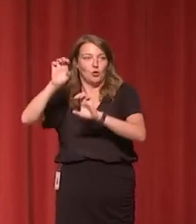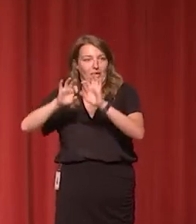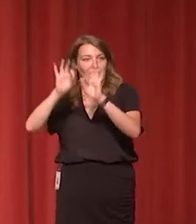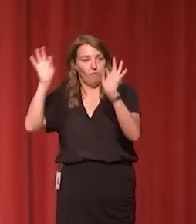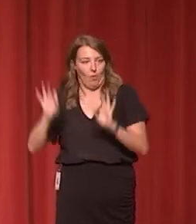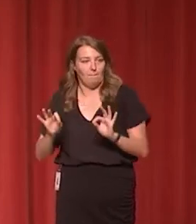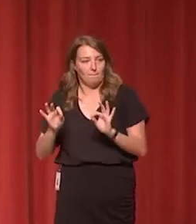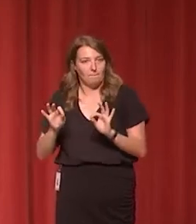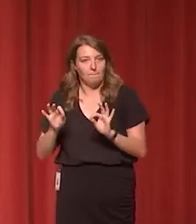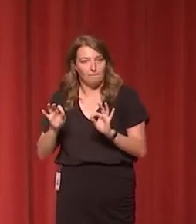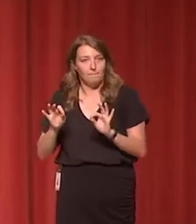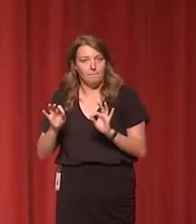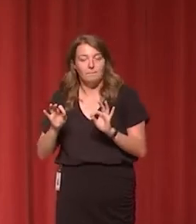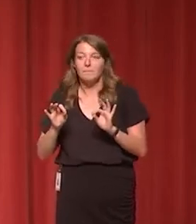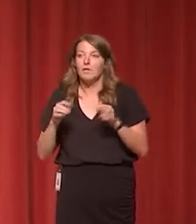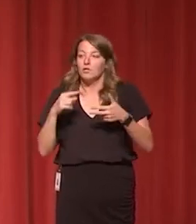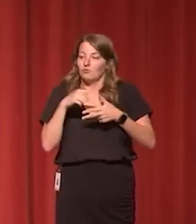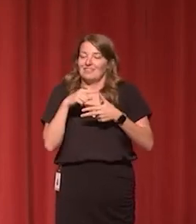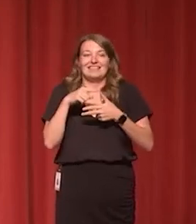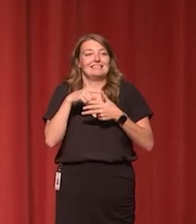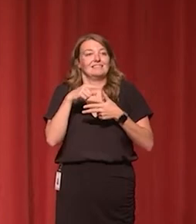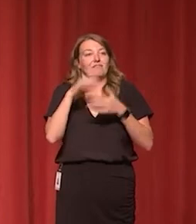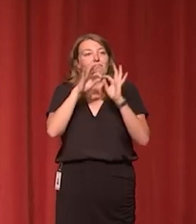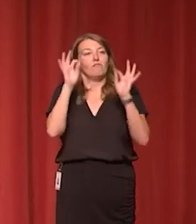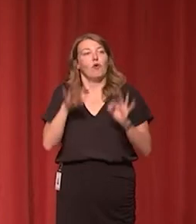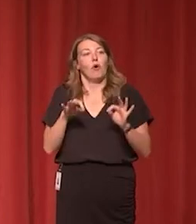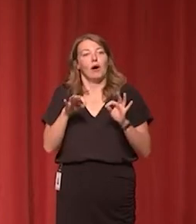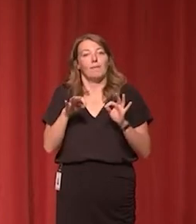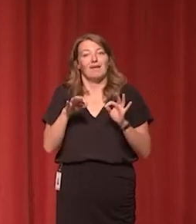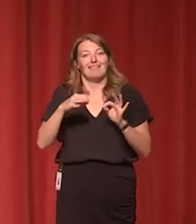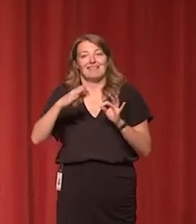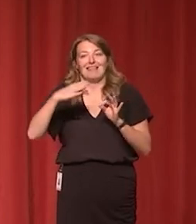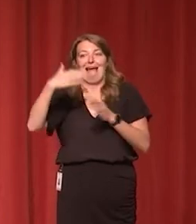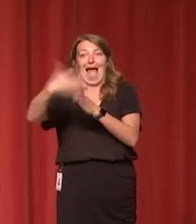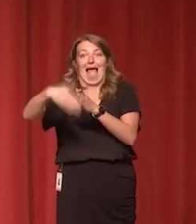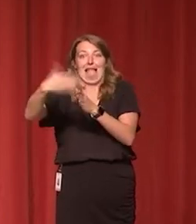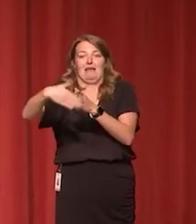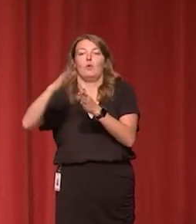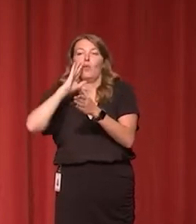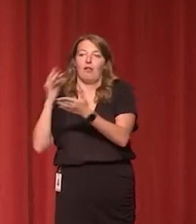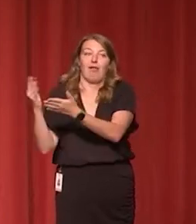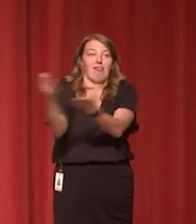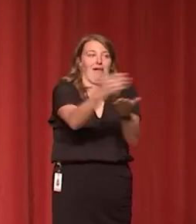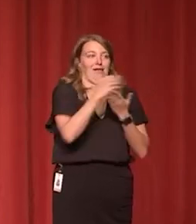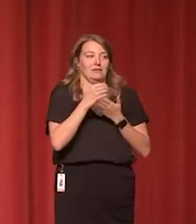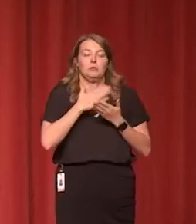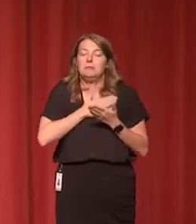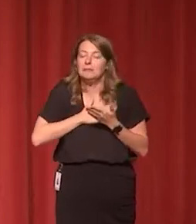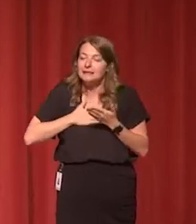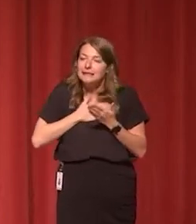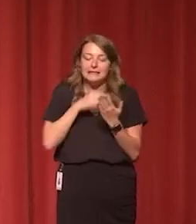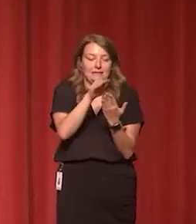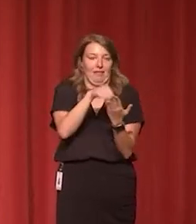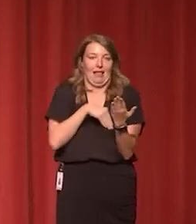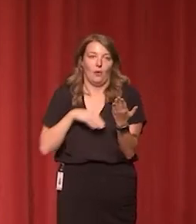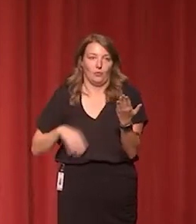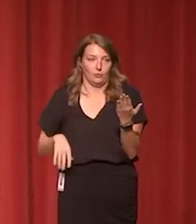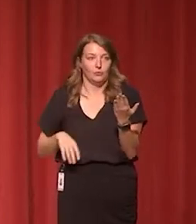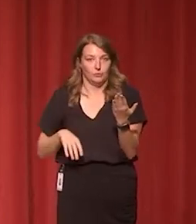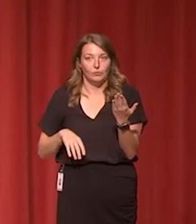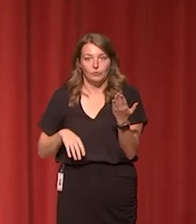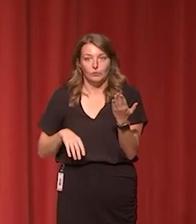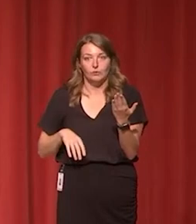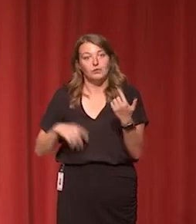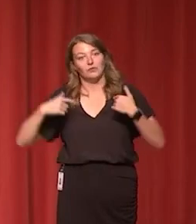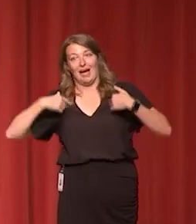form. So this is an evaluation form that we're going to be collecting at the end of the program. We encourage you to fill this out. So I'm